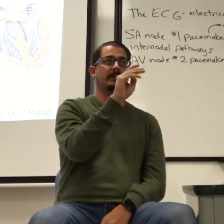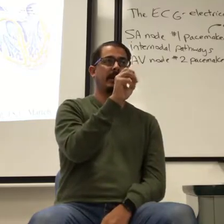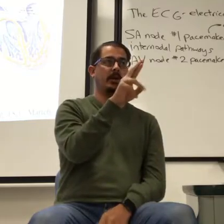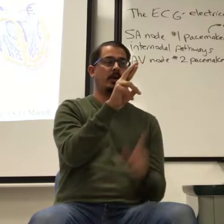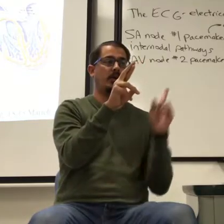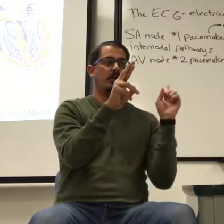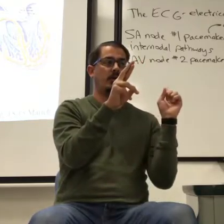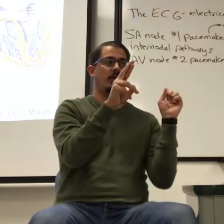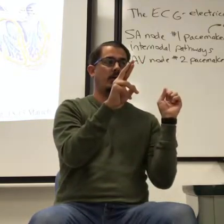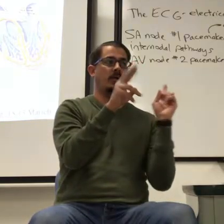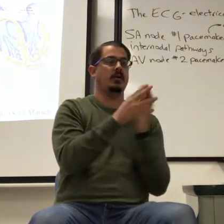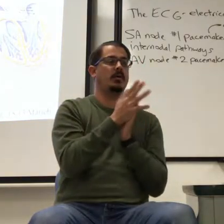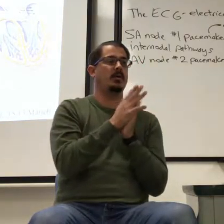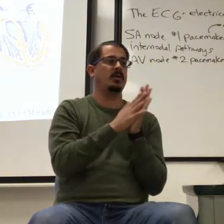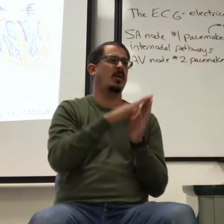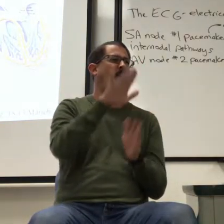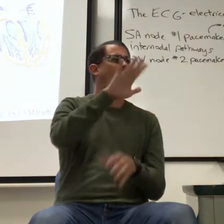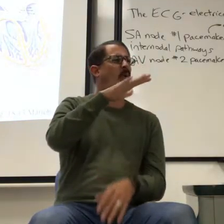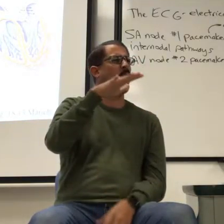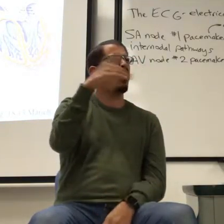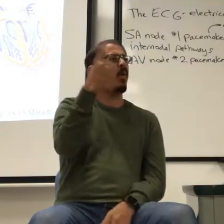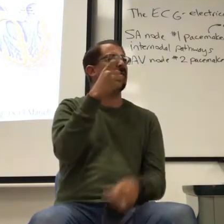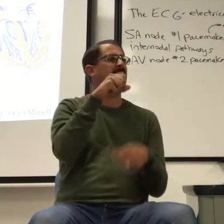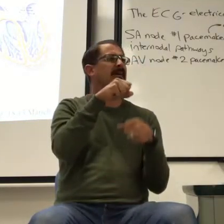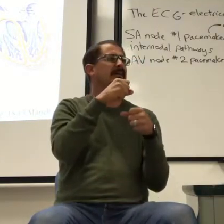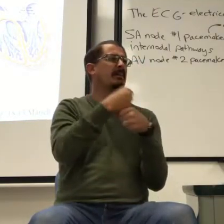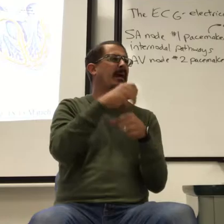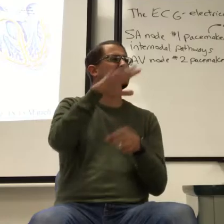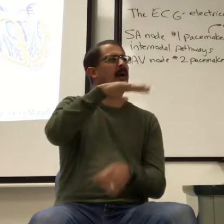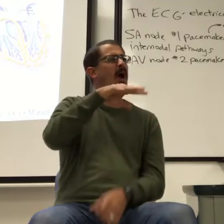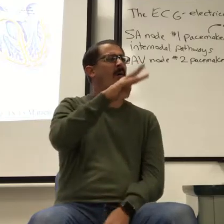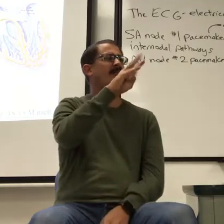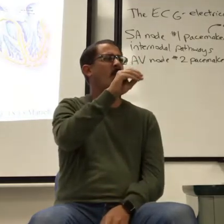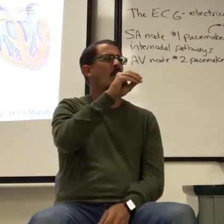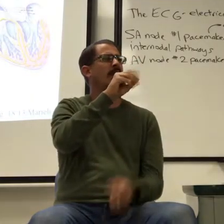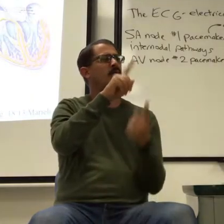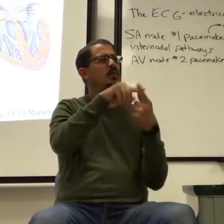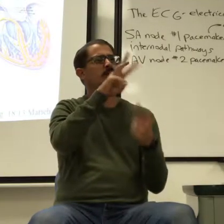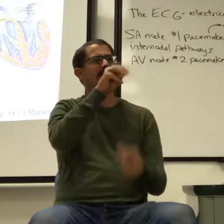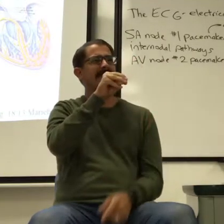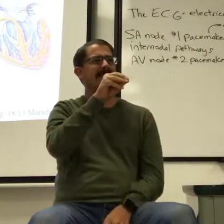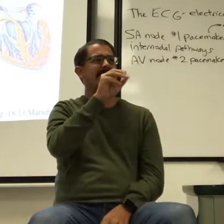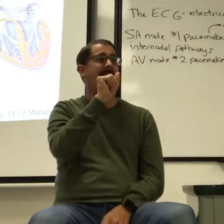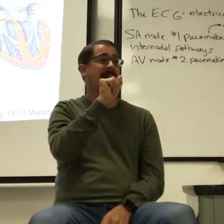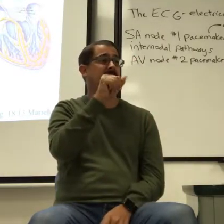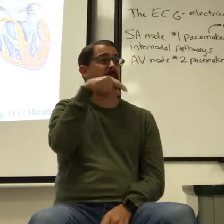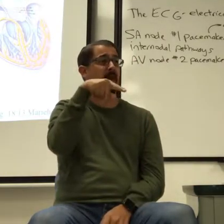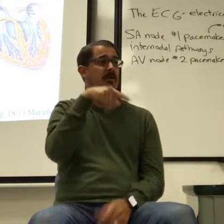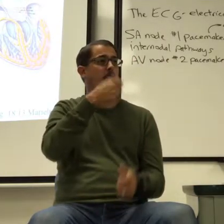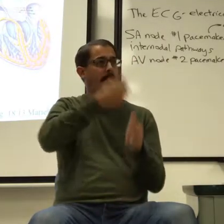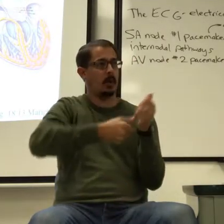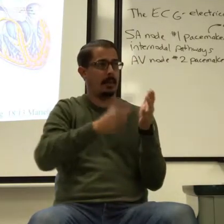It can only generate maybe 40 to 60 action potentials per minute.